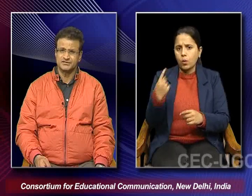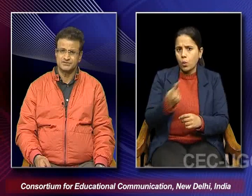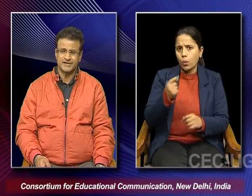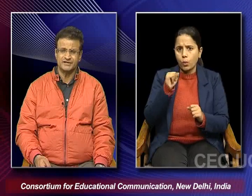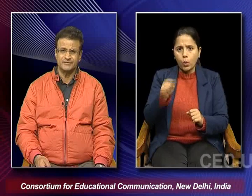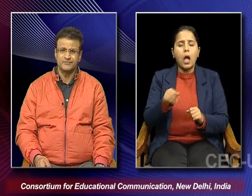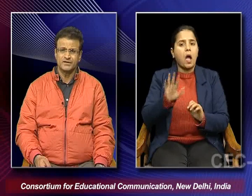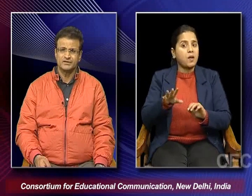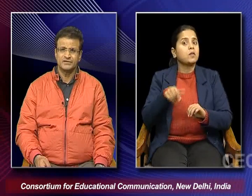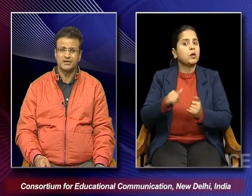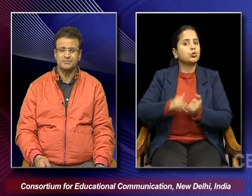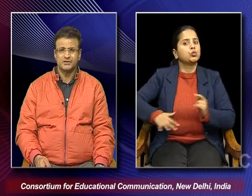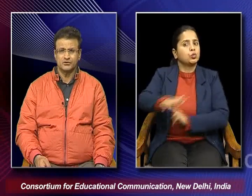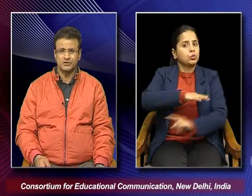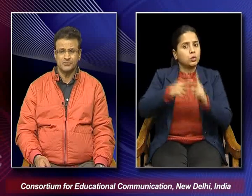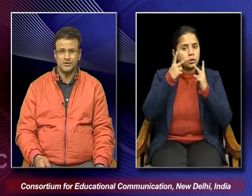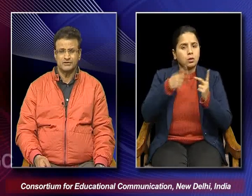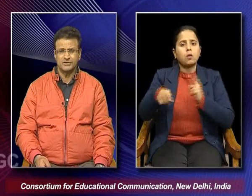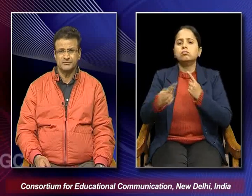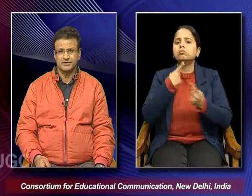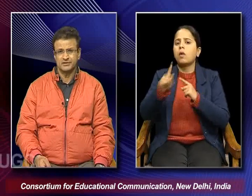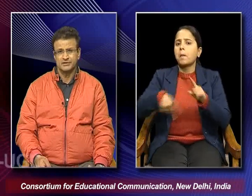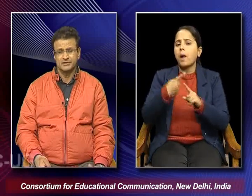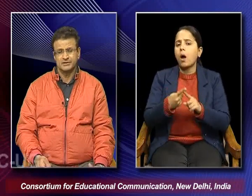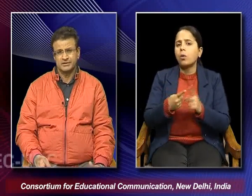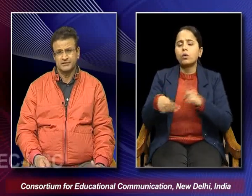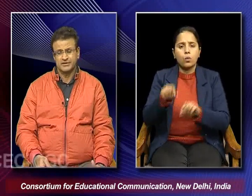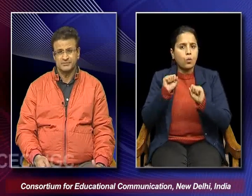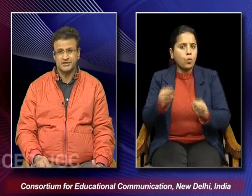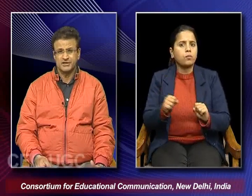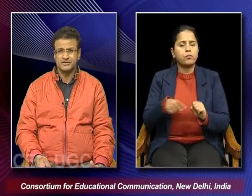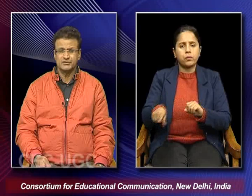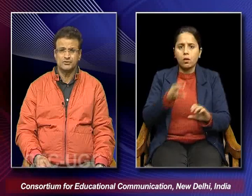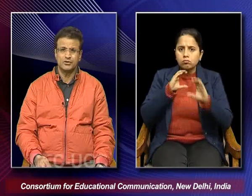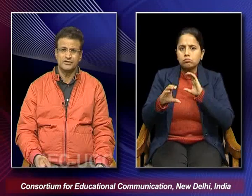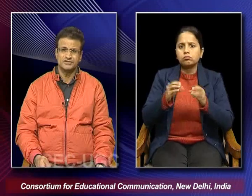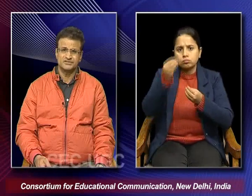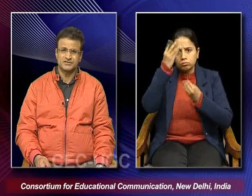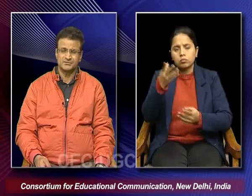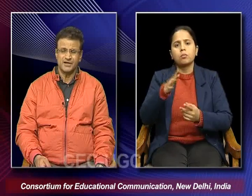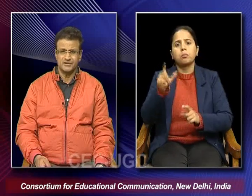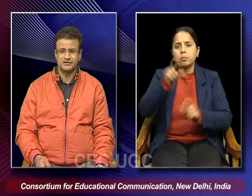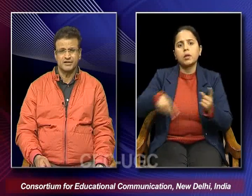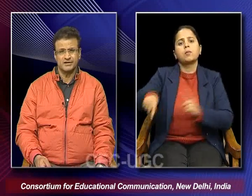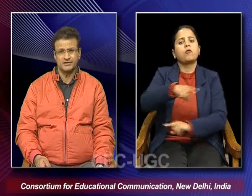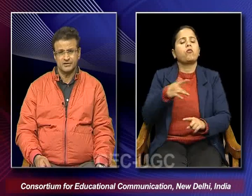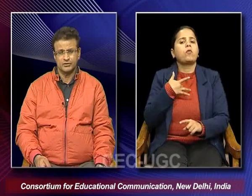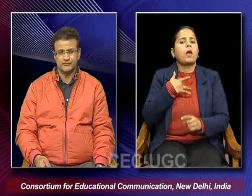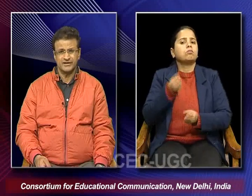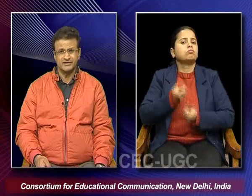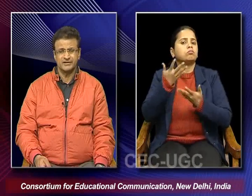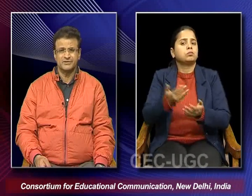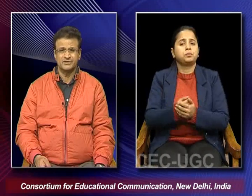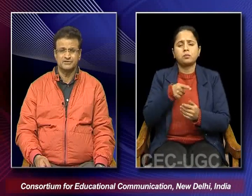in the society, they are being talked about, they are being in a way communicated to the audience in a manner that a lot